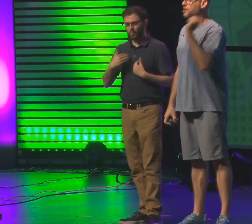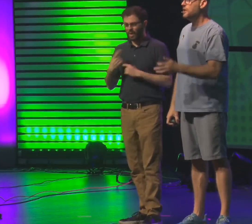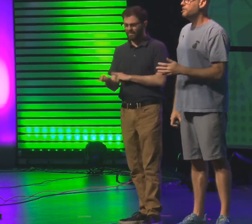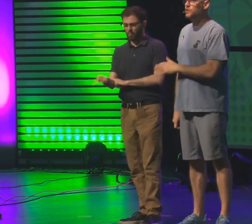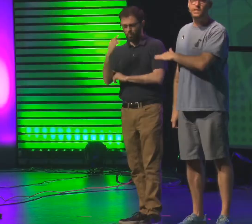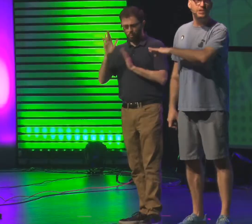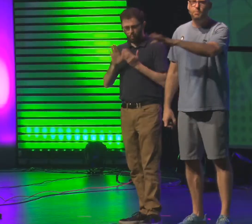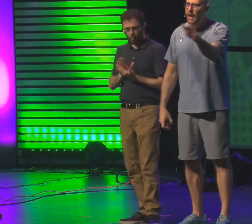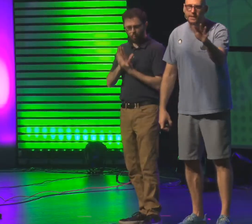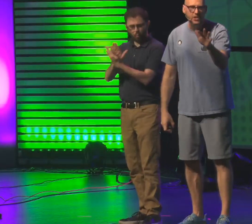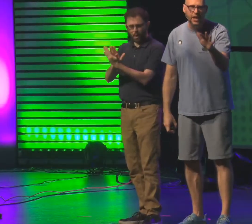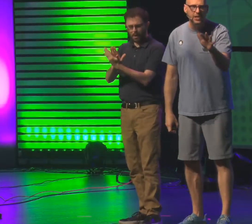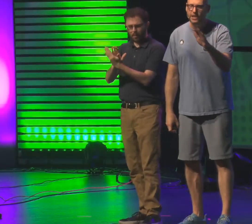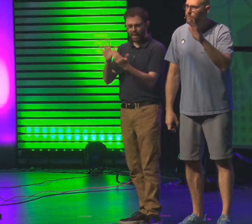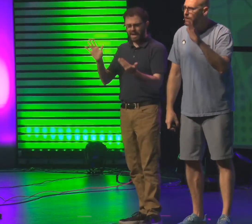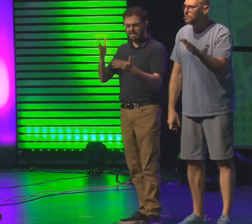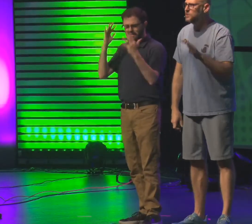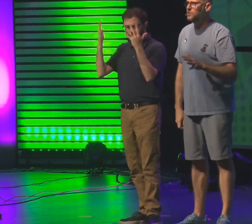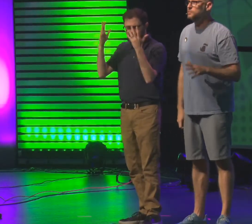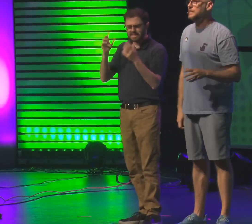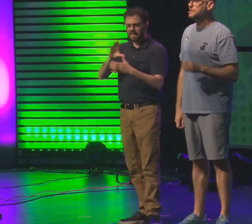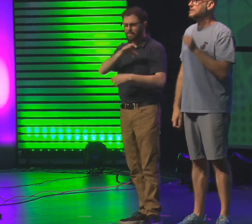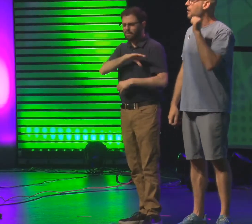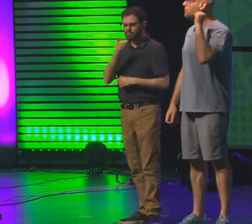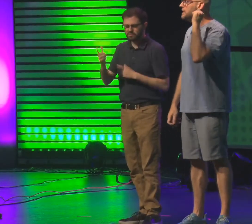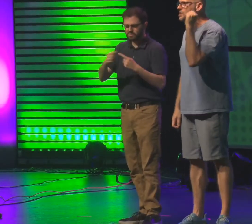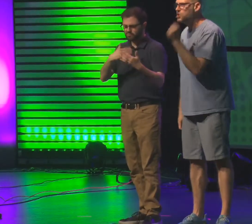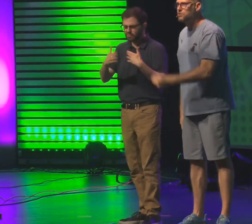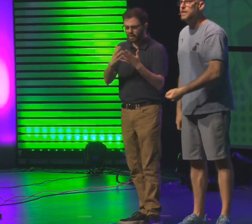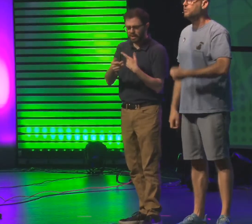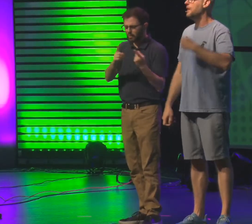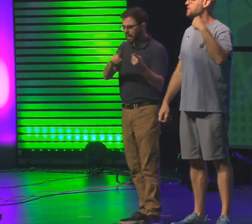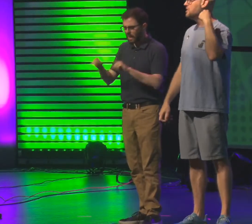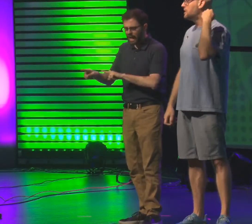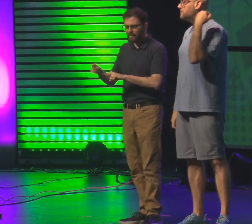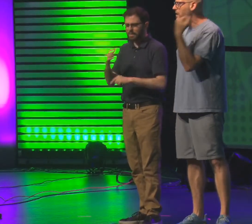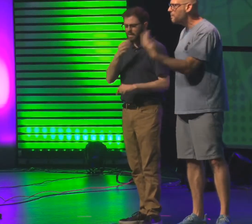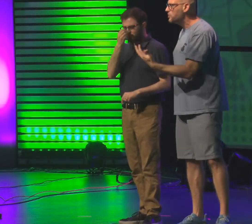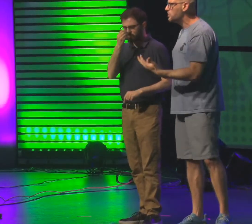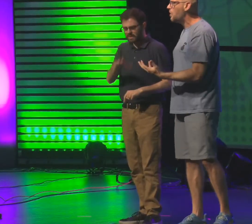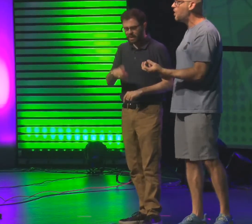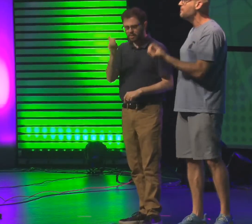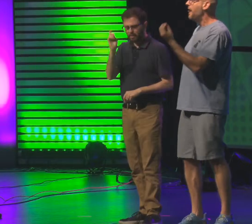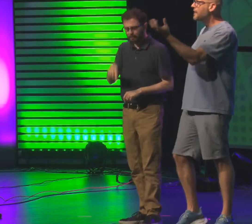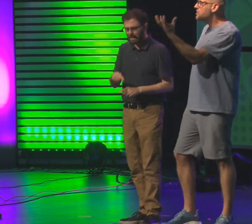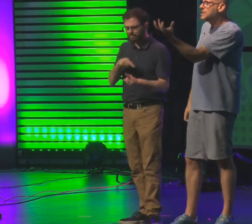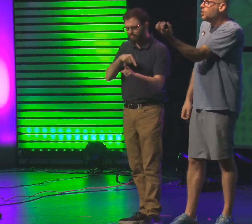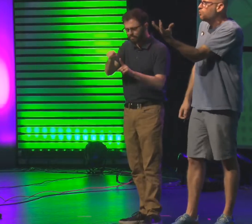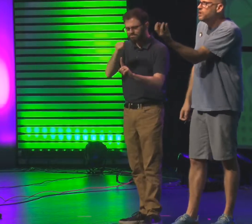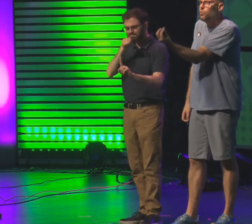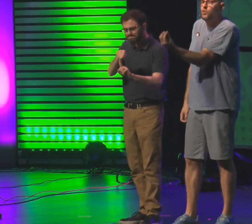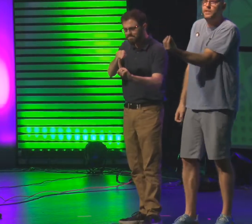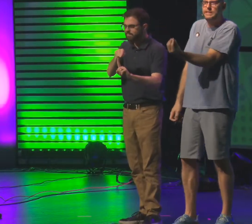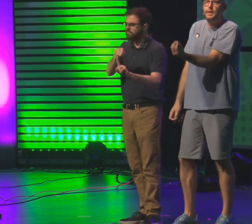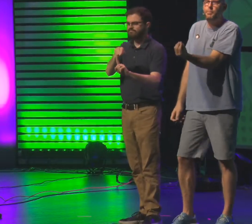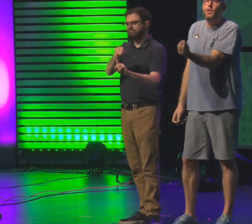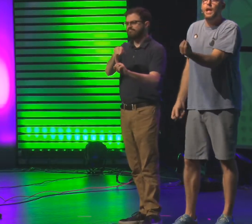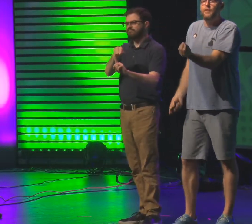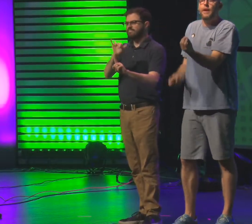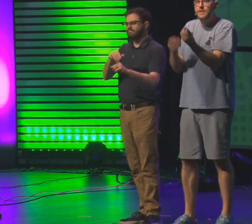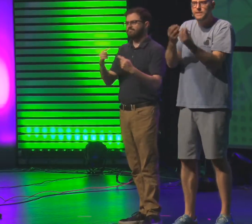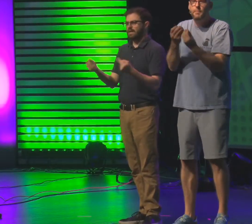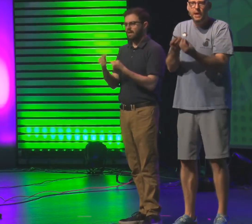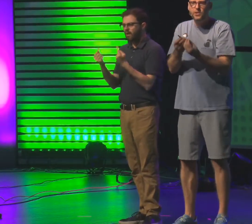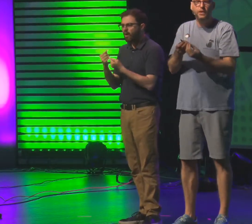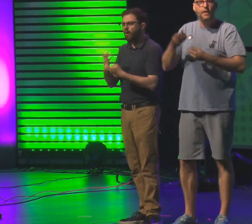year after year after year, despite the changing of family circumstances, that will lead to strained relationships and emotional harm. And that's just like a real world example